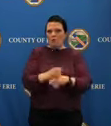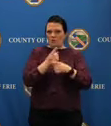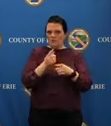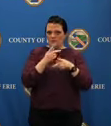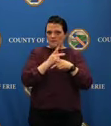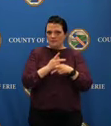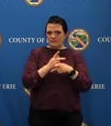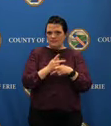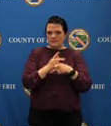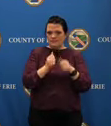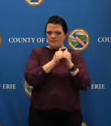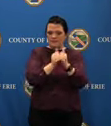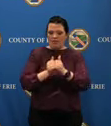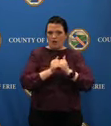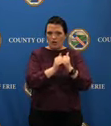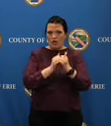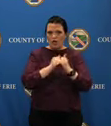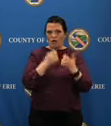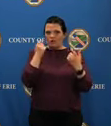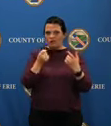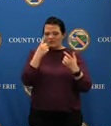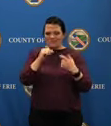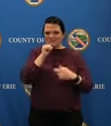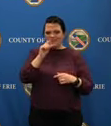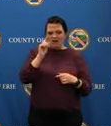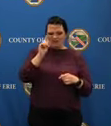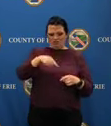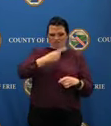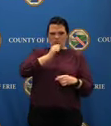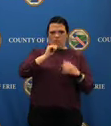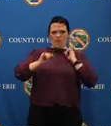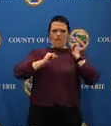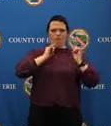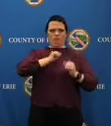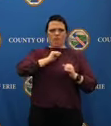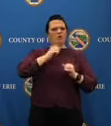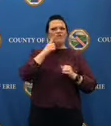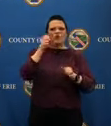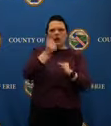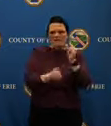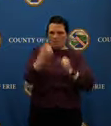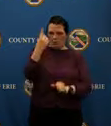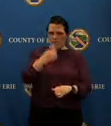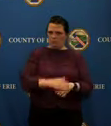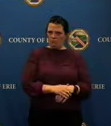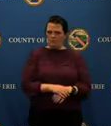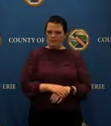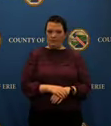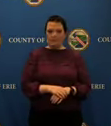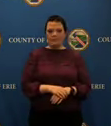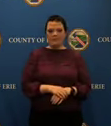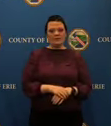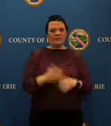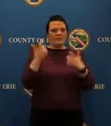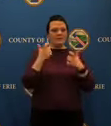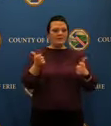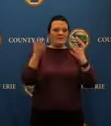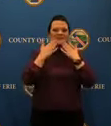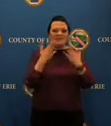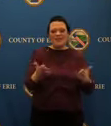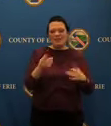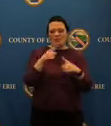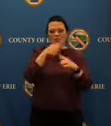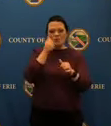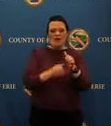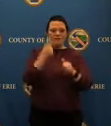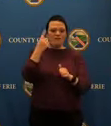we're doing this not just for ourselves, but for each and every one of us. That's how we will get through it. Big thank you. Thank you to